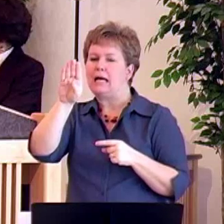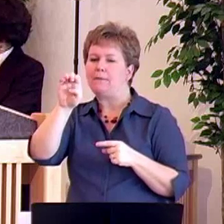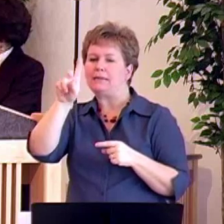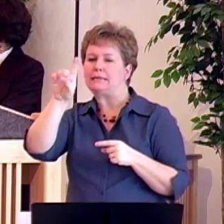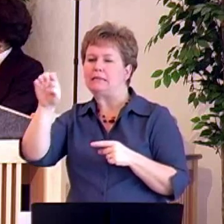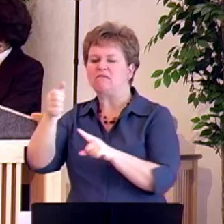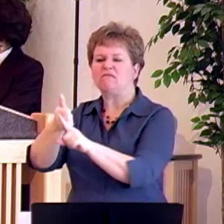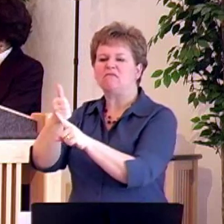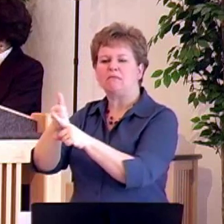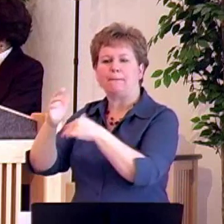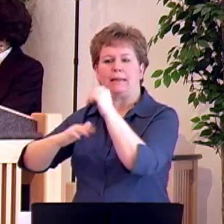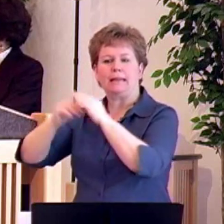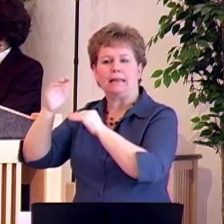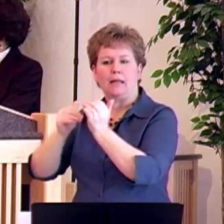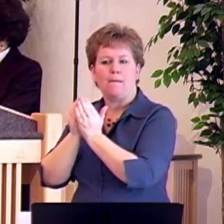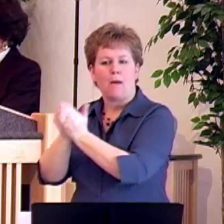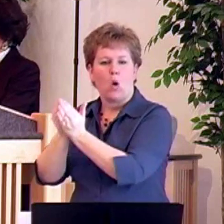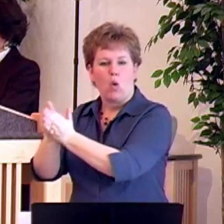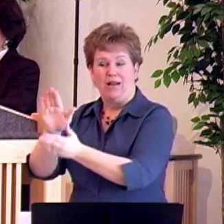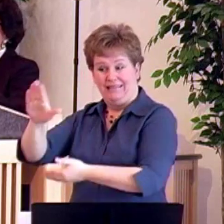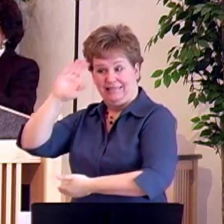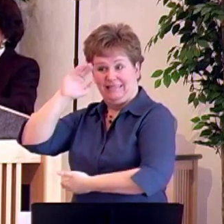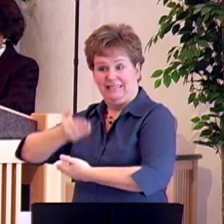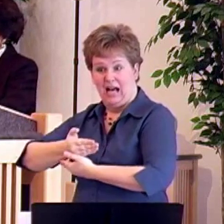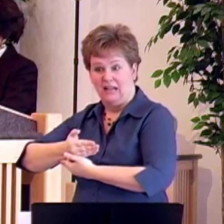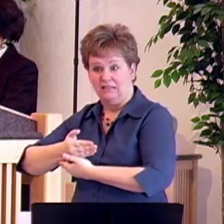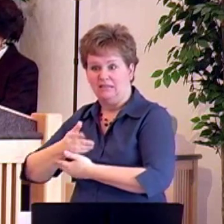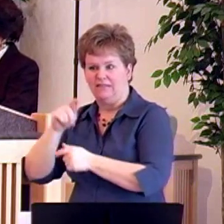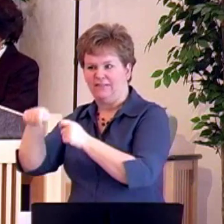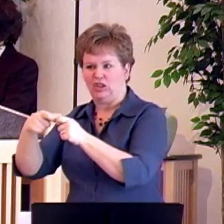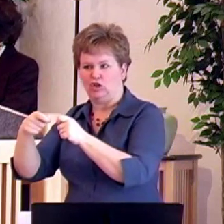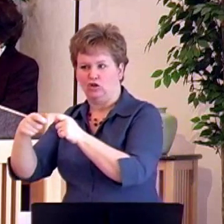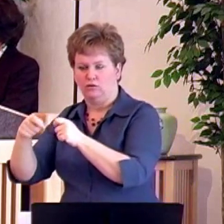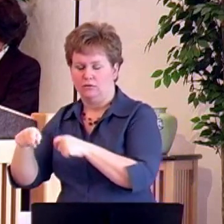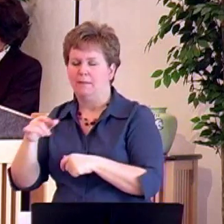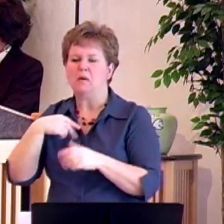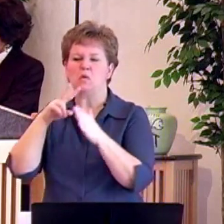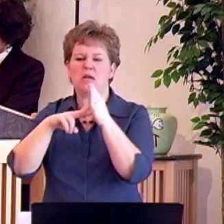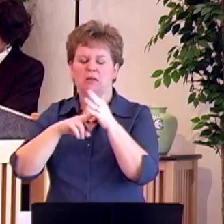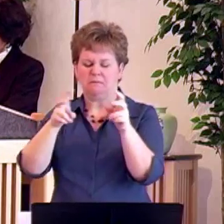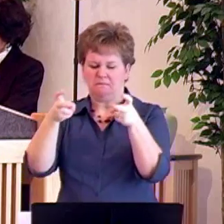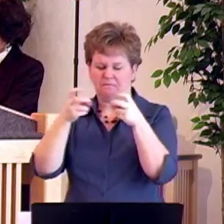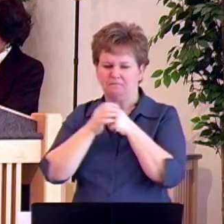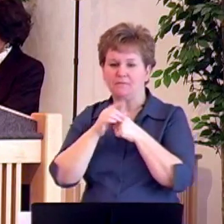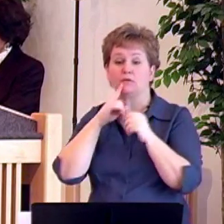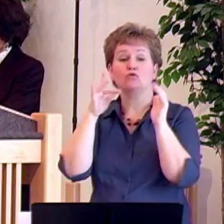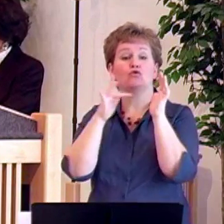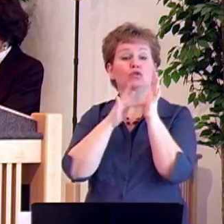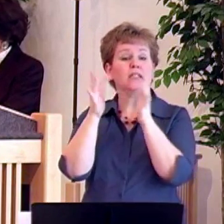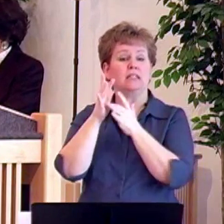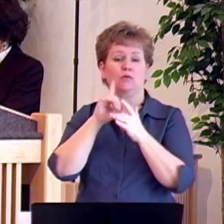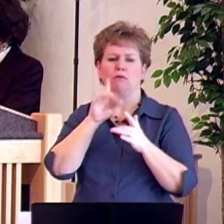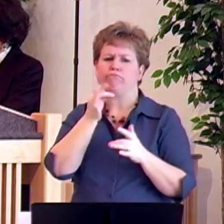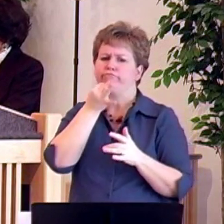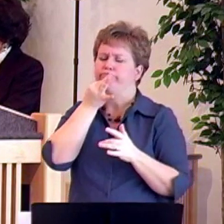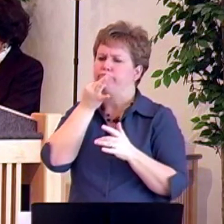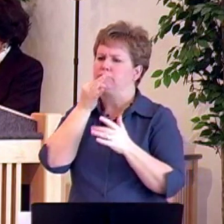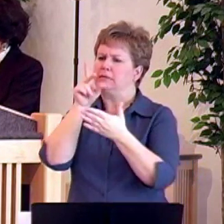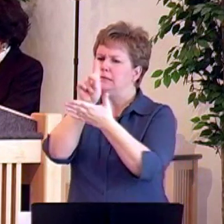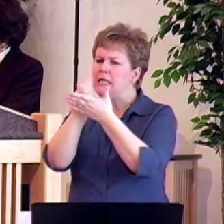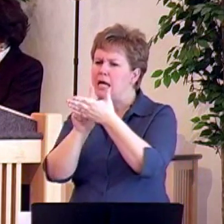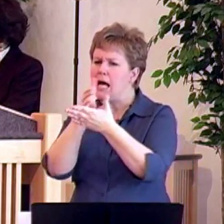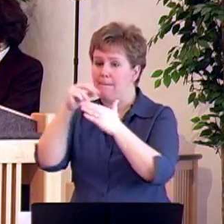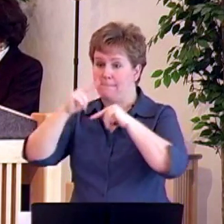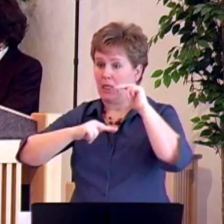boat builder whose sons were fishermen. Let me read you just a little bit. Jesus of Nazareth was an expert in both designing